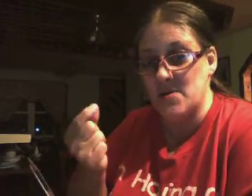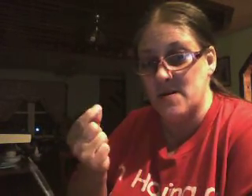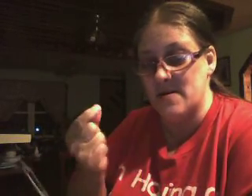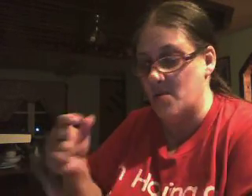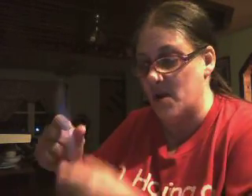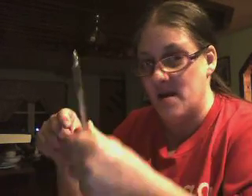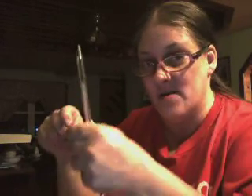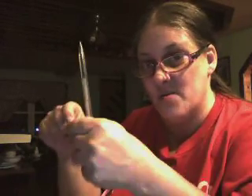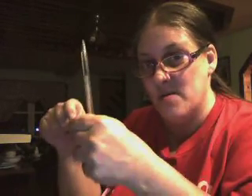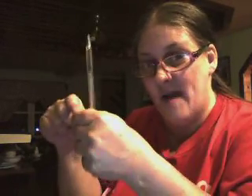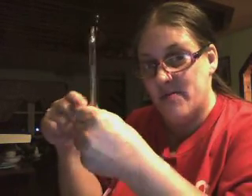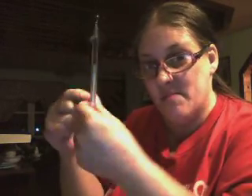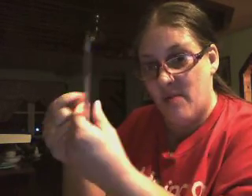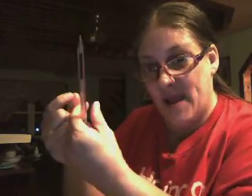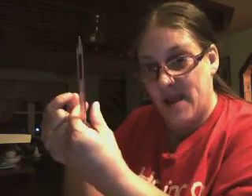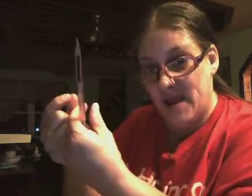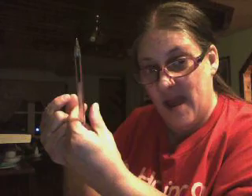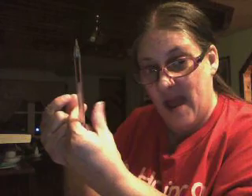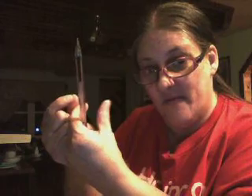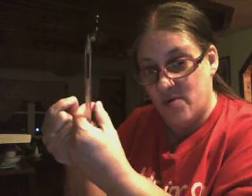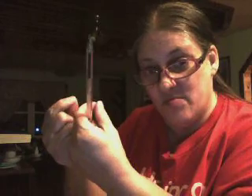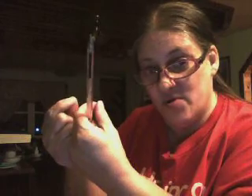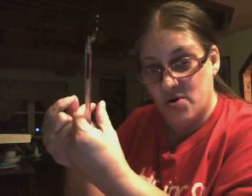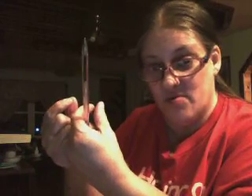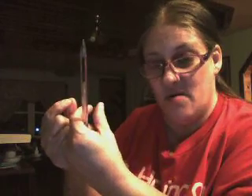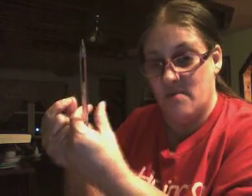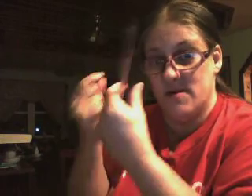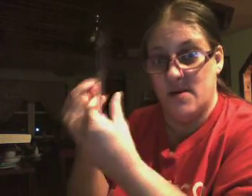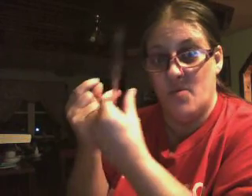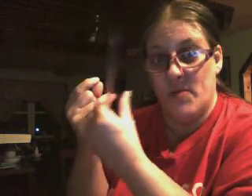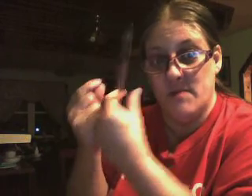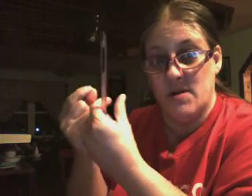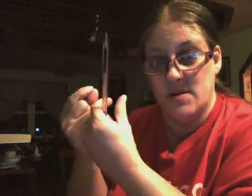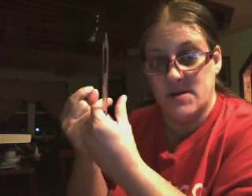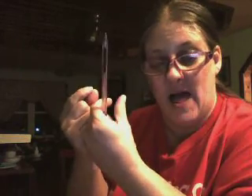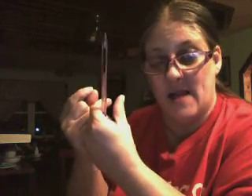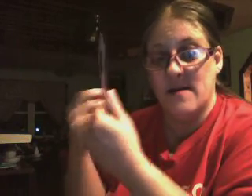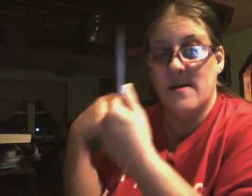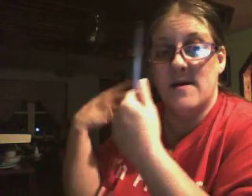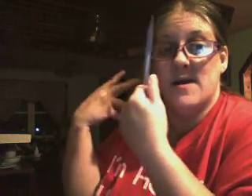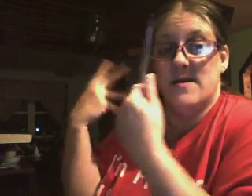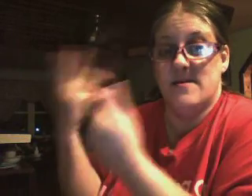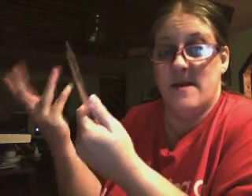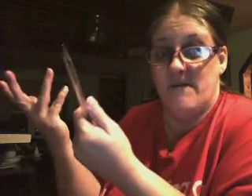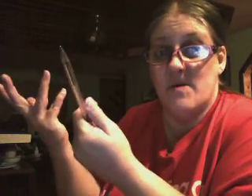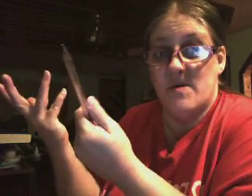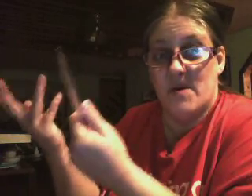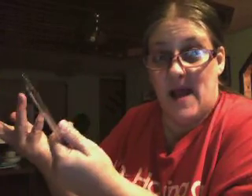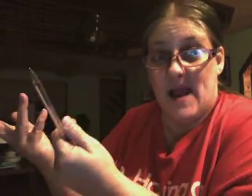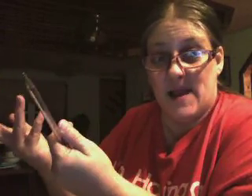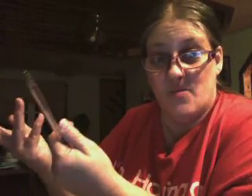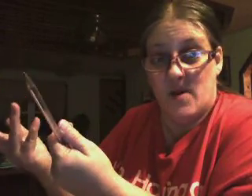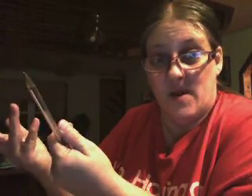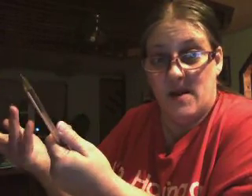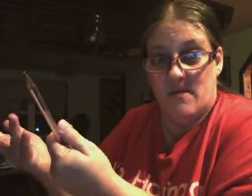into it to see what it is, or you have to break it in half or smoosh it or something to see what the middle looks like to see if you're going to like it and want to eat